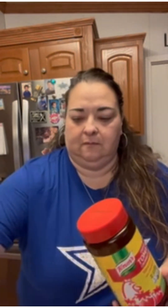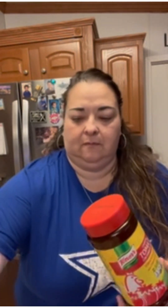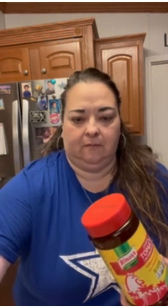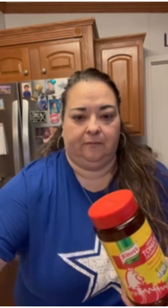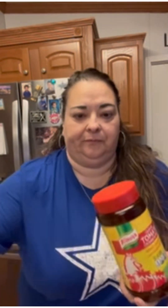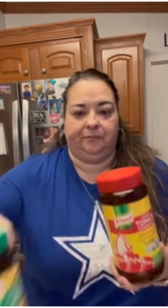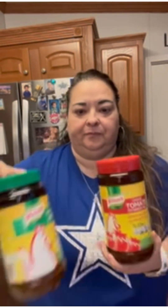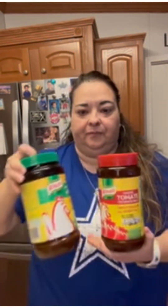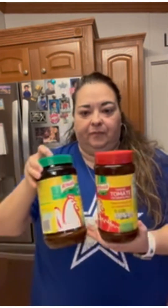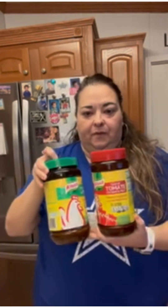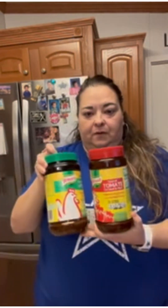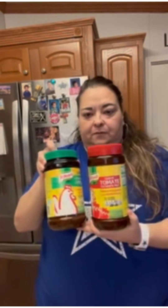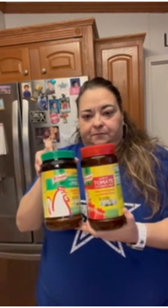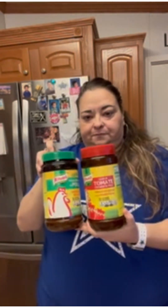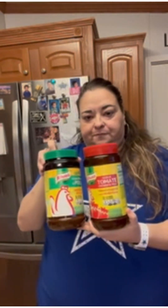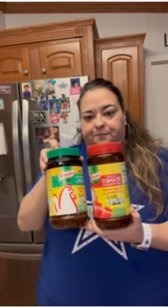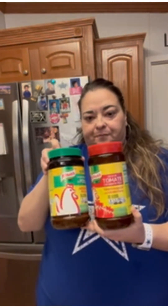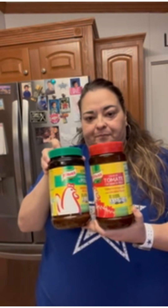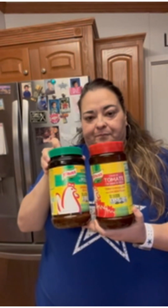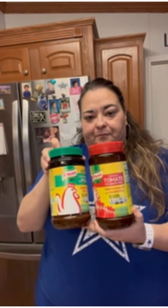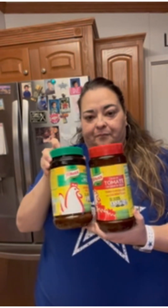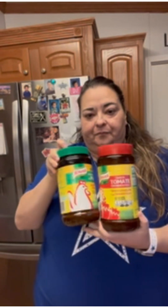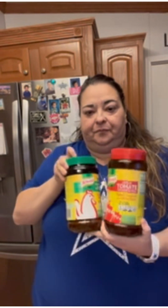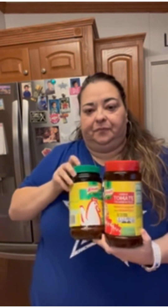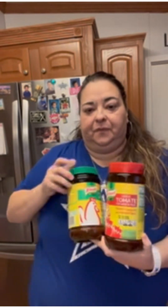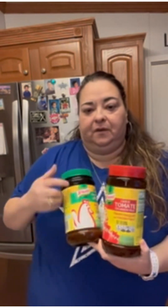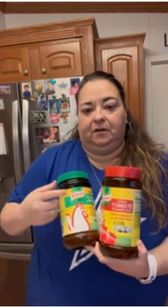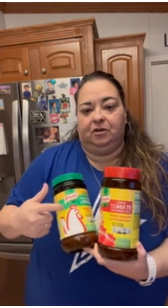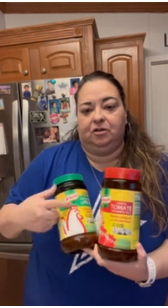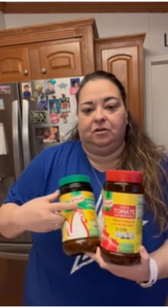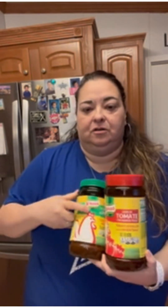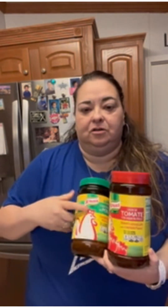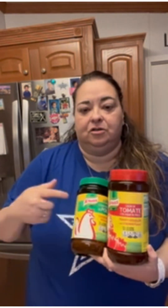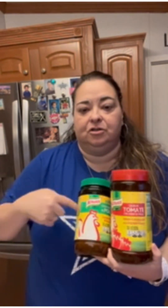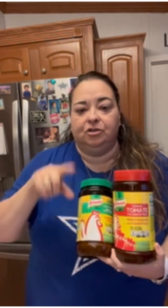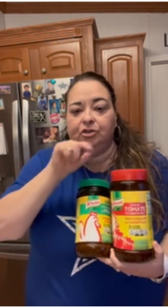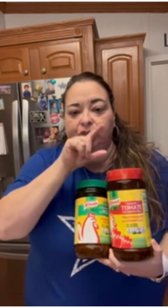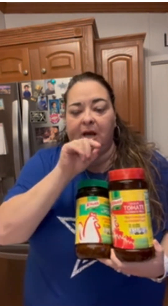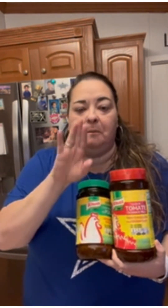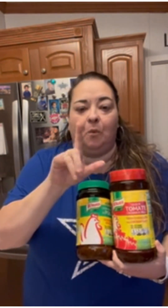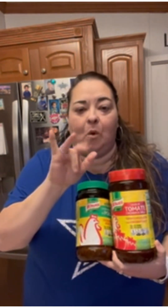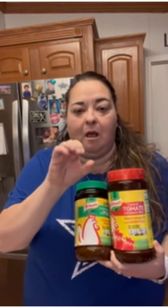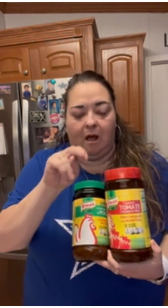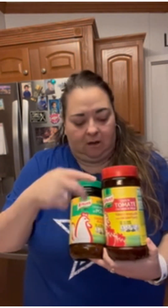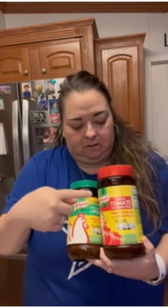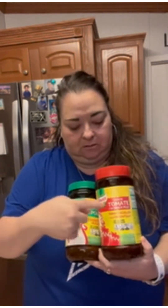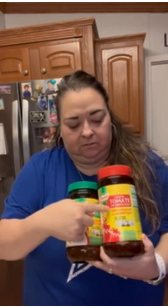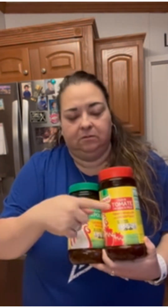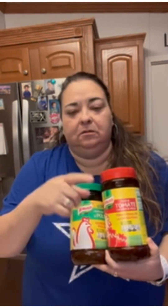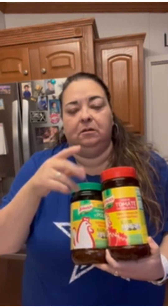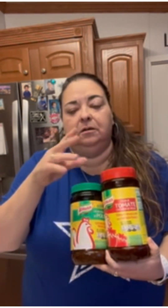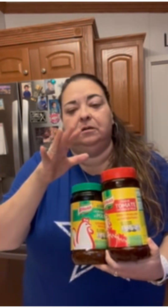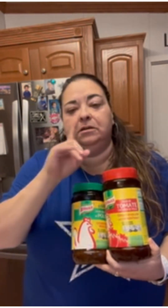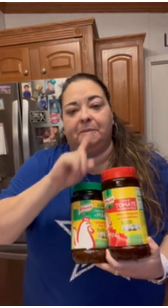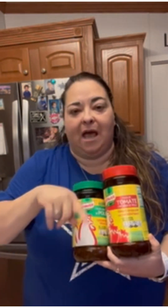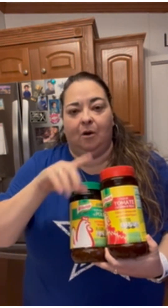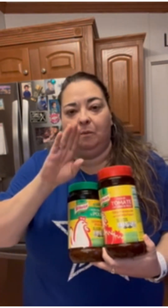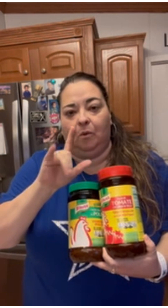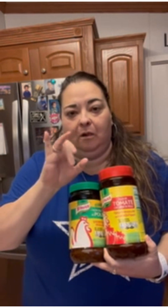one or both of the chicken and tomato bouillon. So this is chicken bouillon. This is